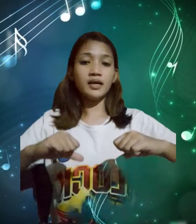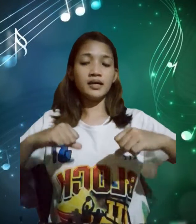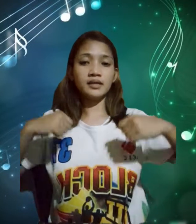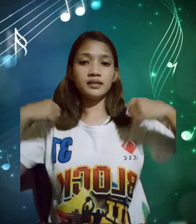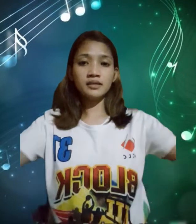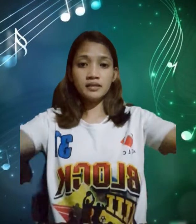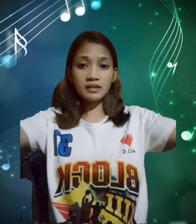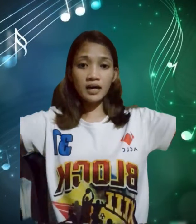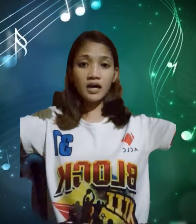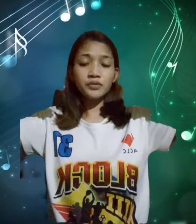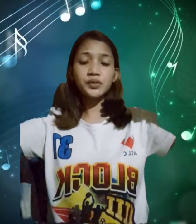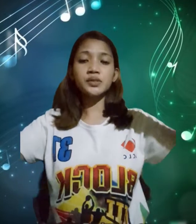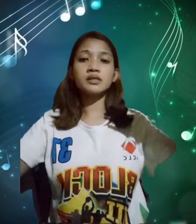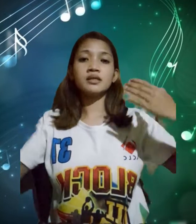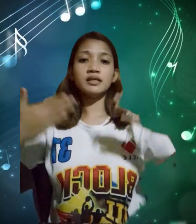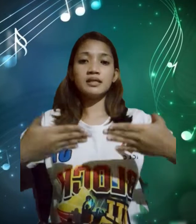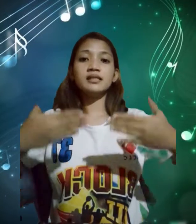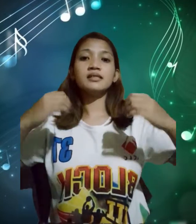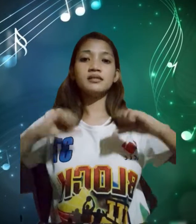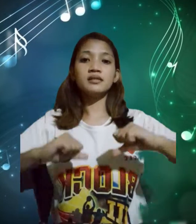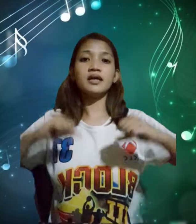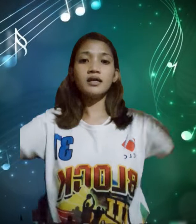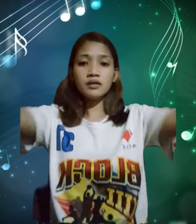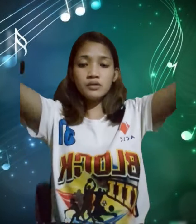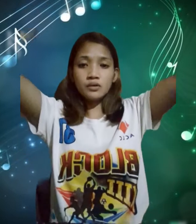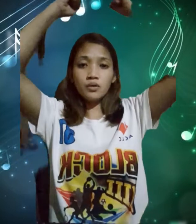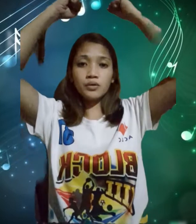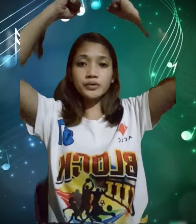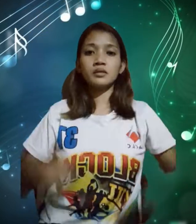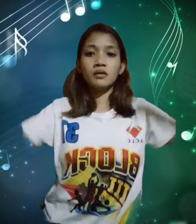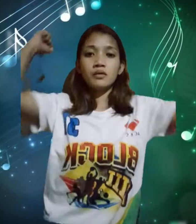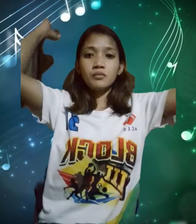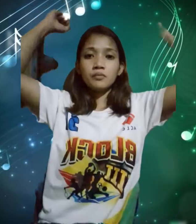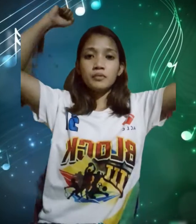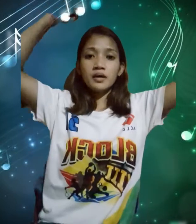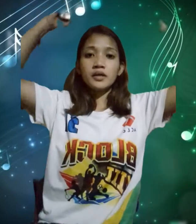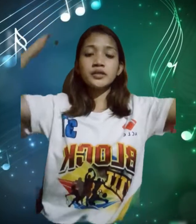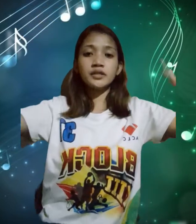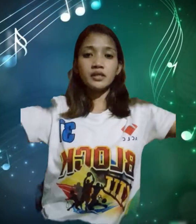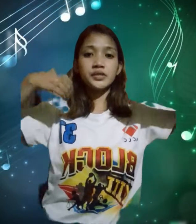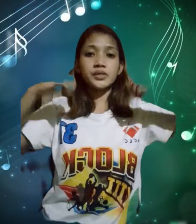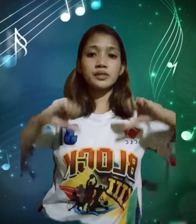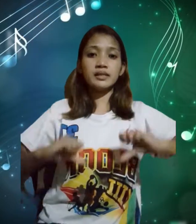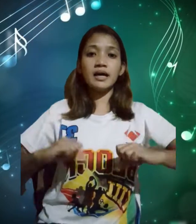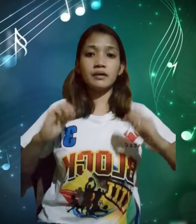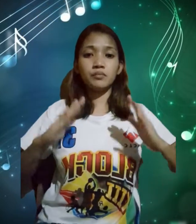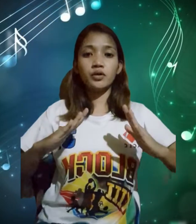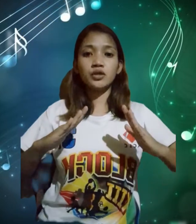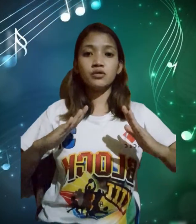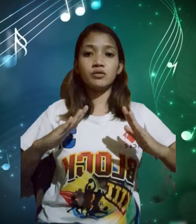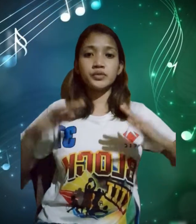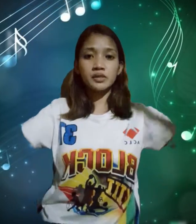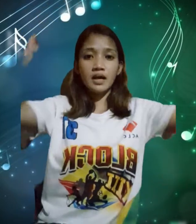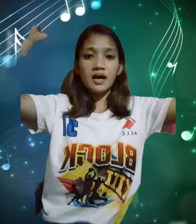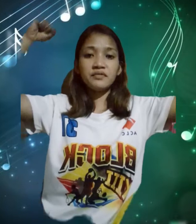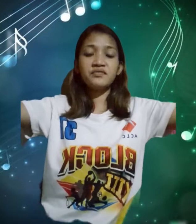the cow's in the corn. Where is the boy